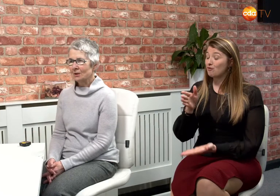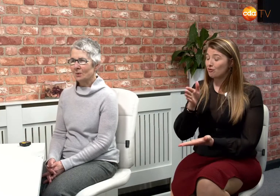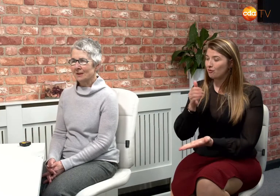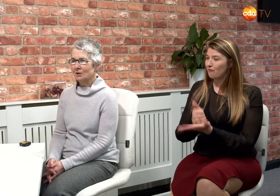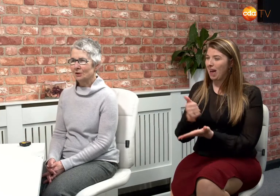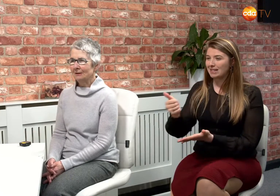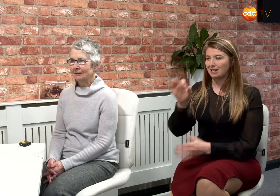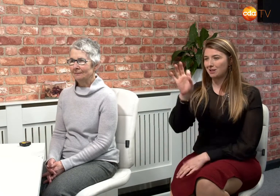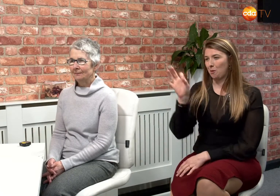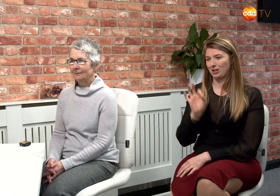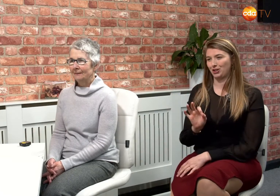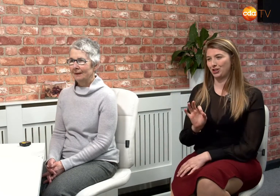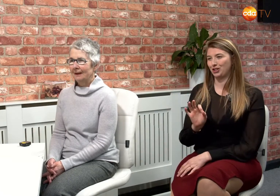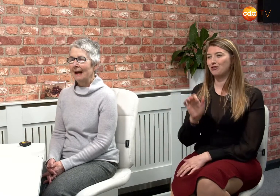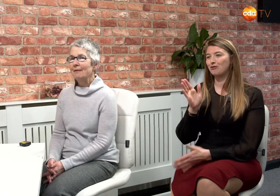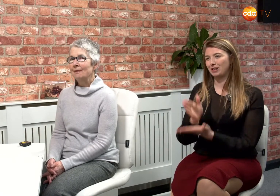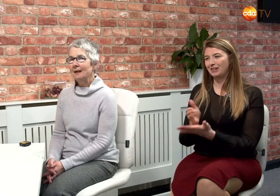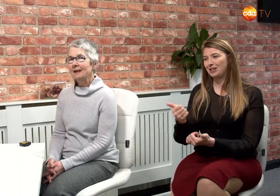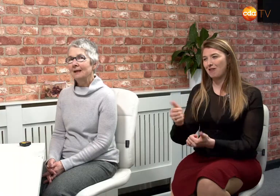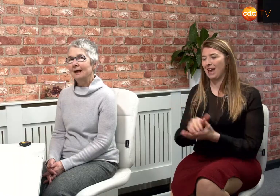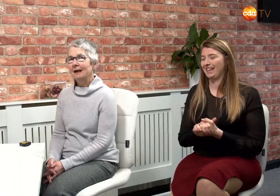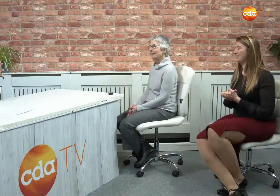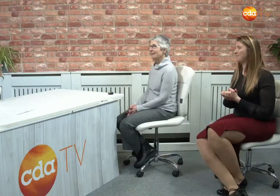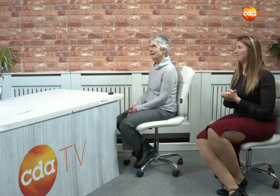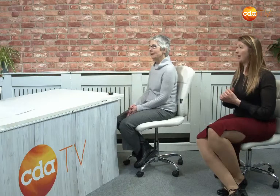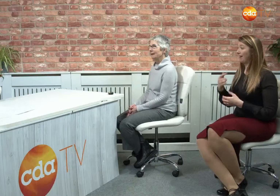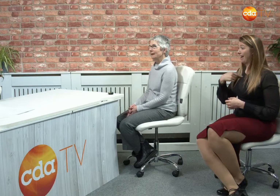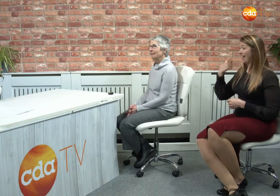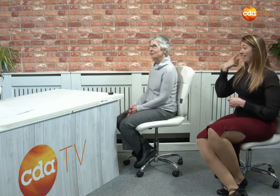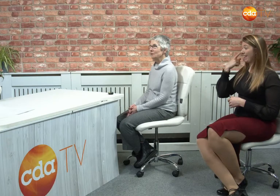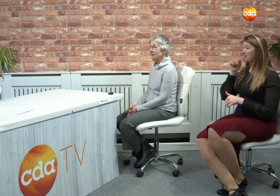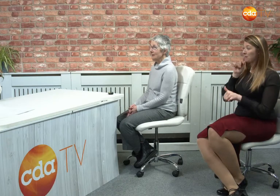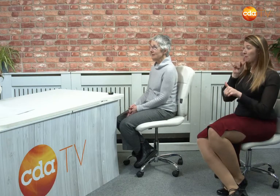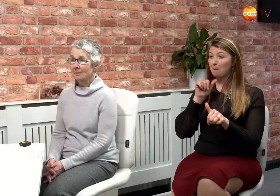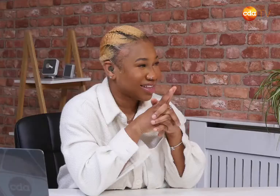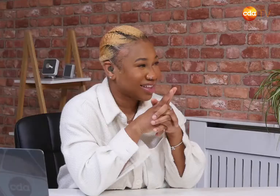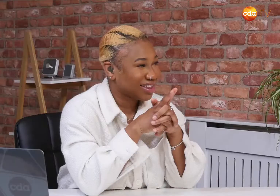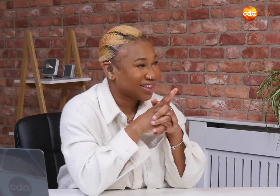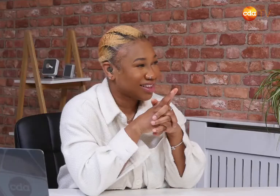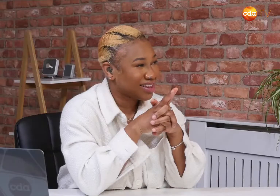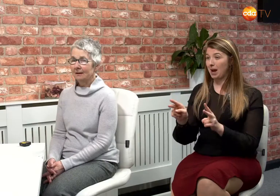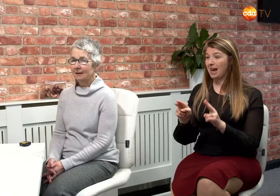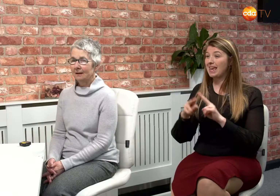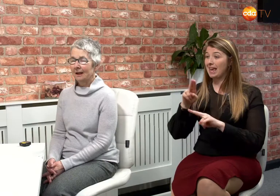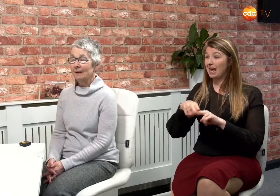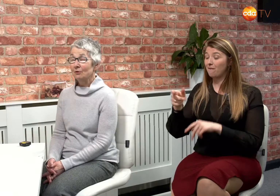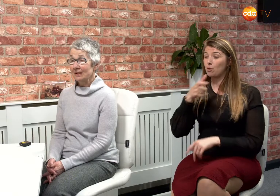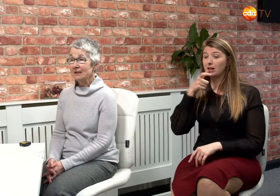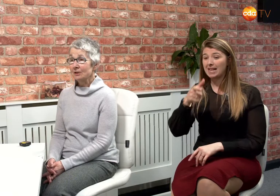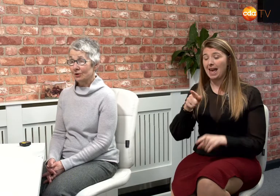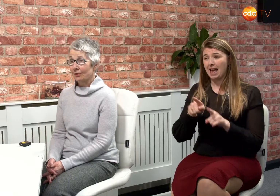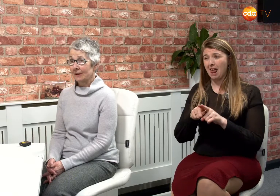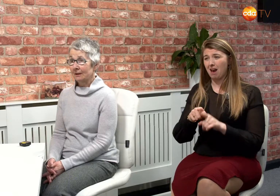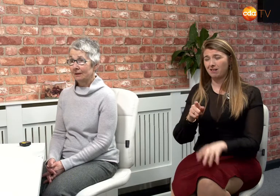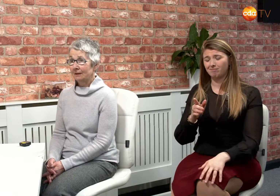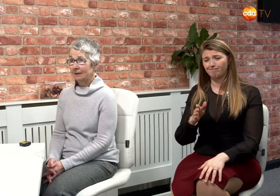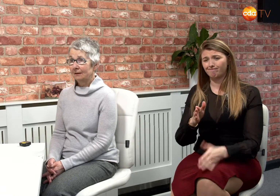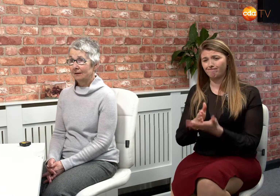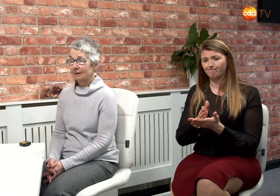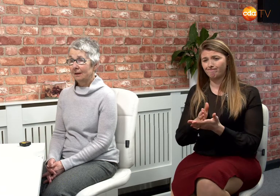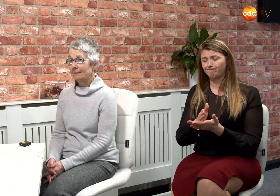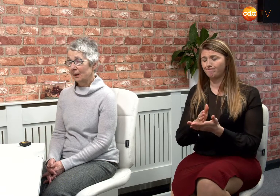such a great question. I think if you say something like, I'm really